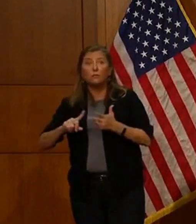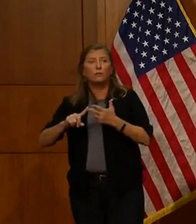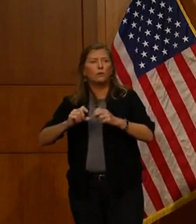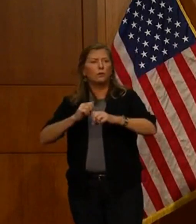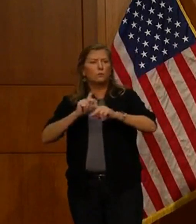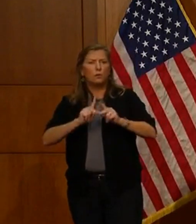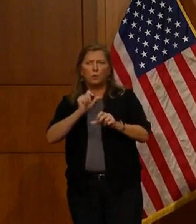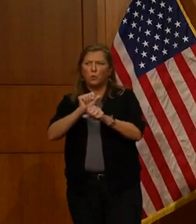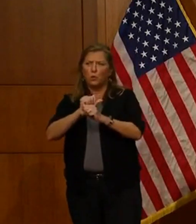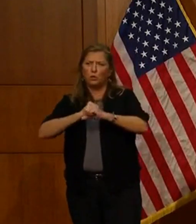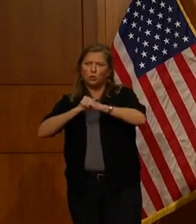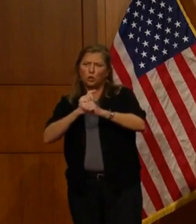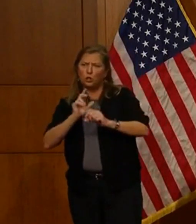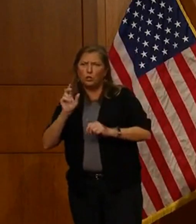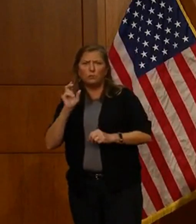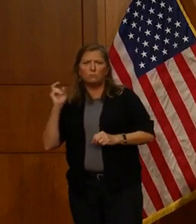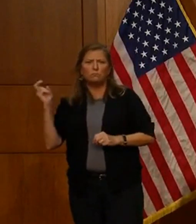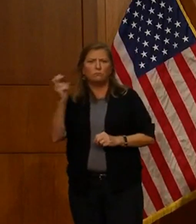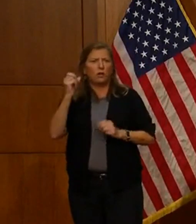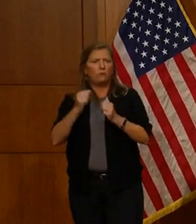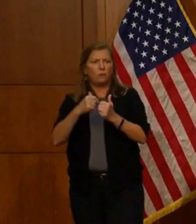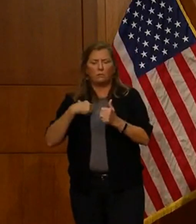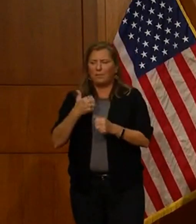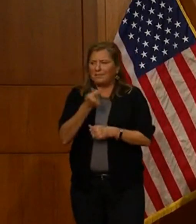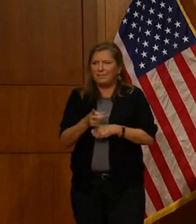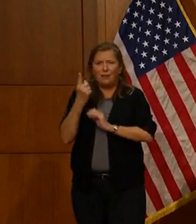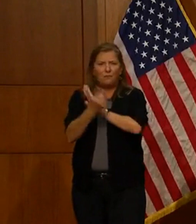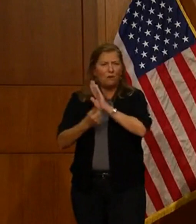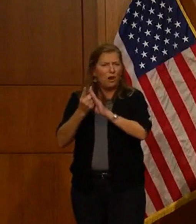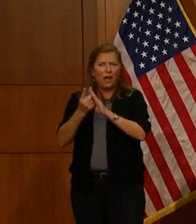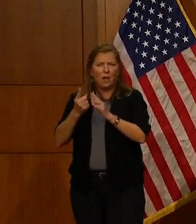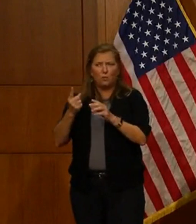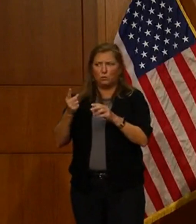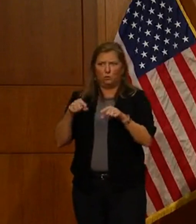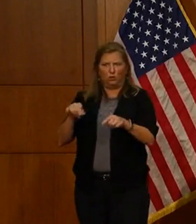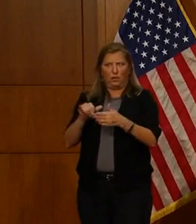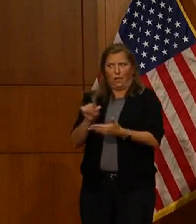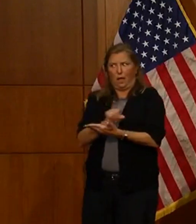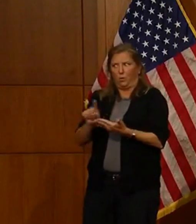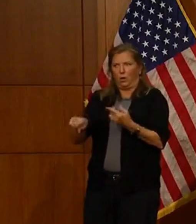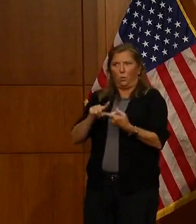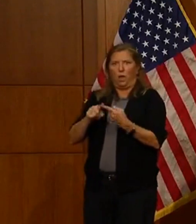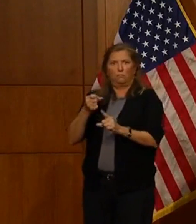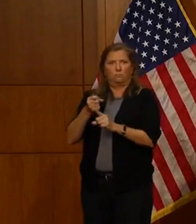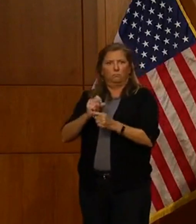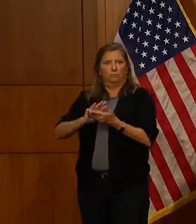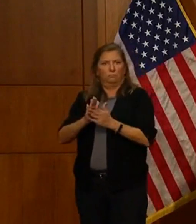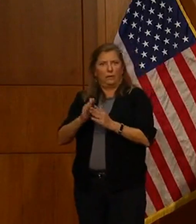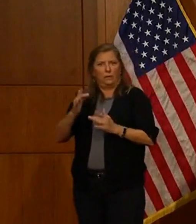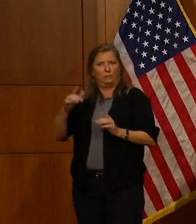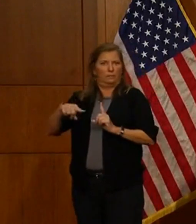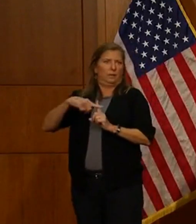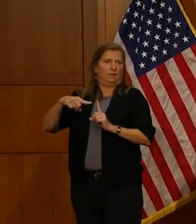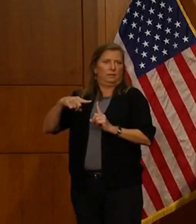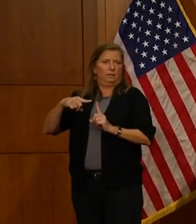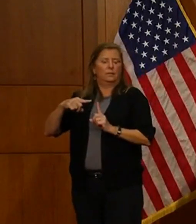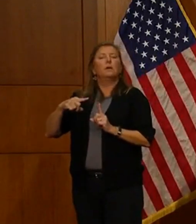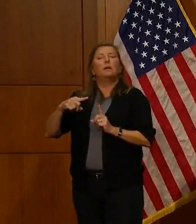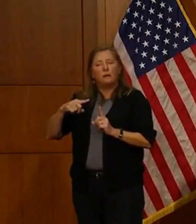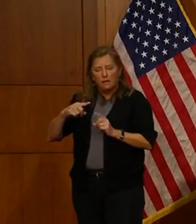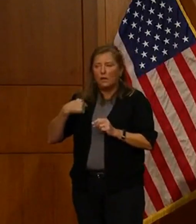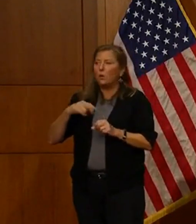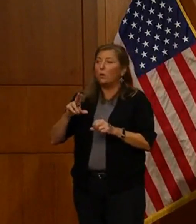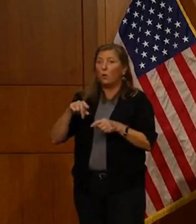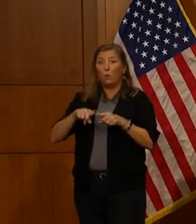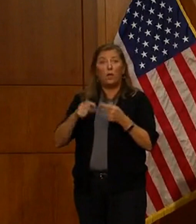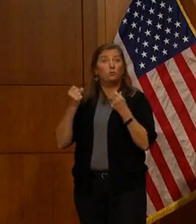detail traveled with me for several hours at a time the week that Pam and I were diagnosed. And we wear our